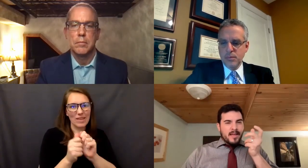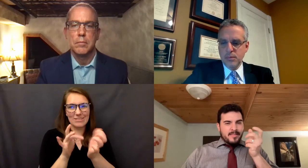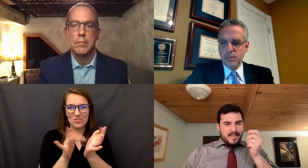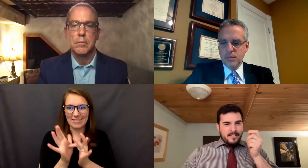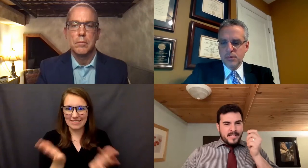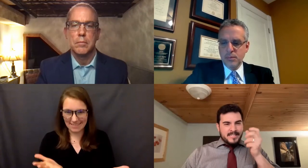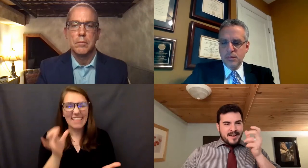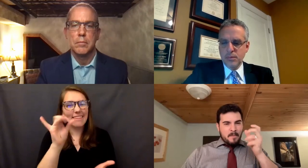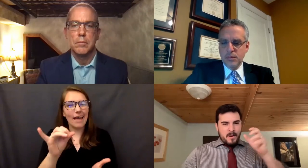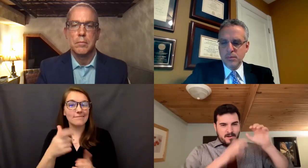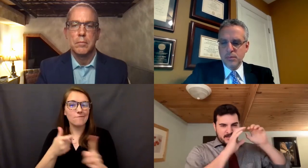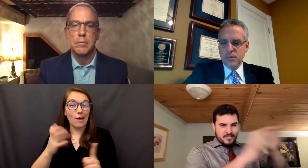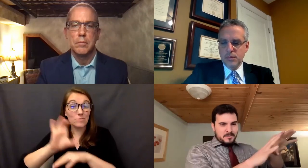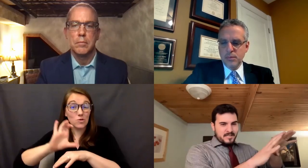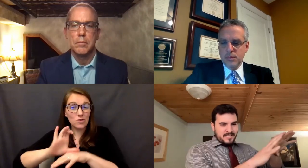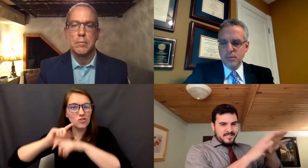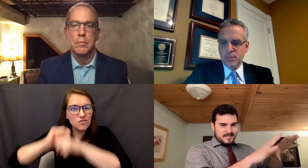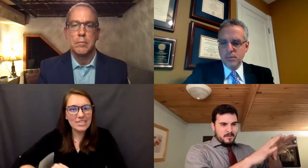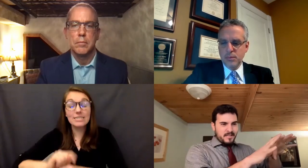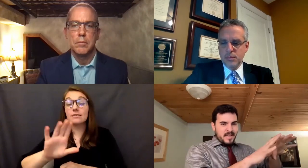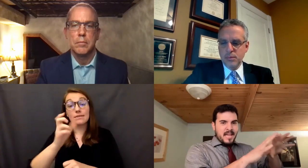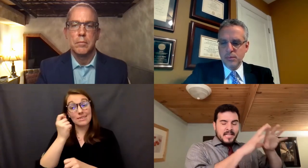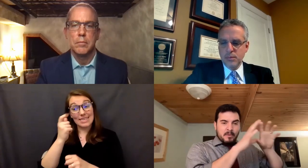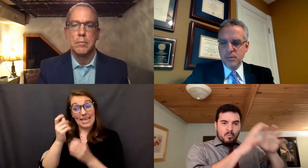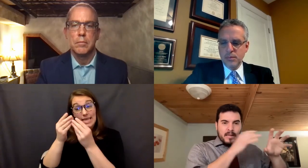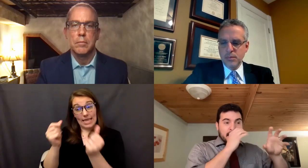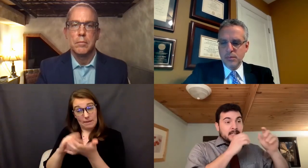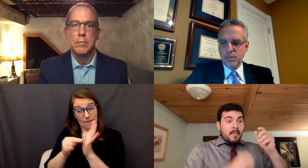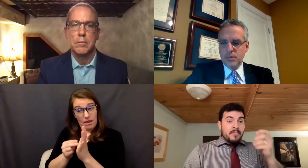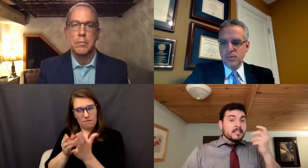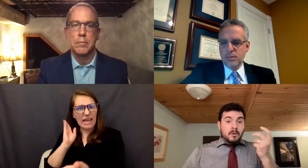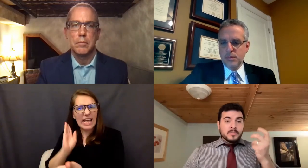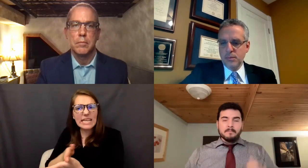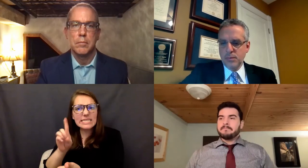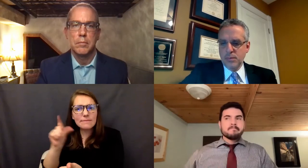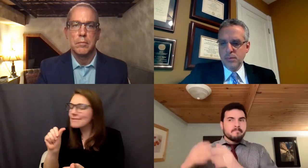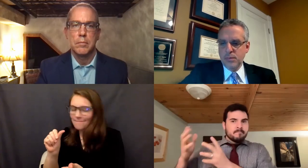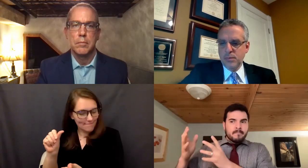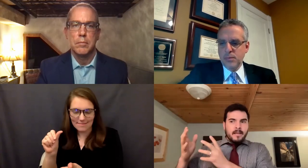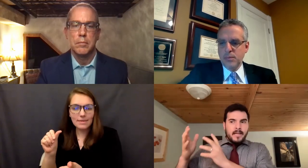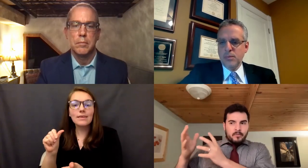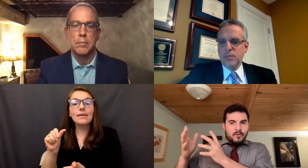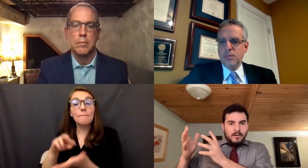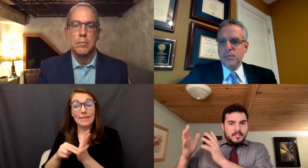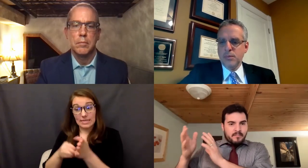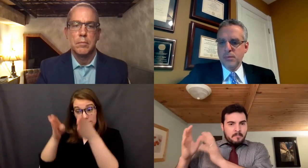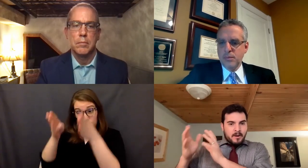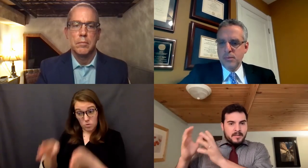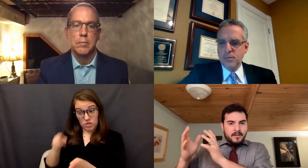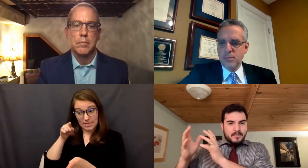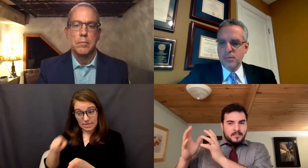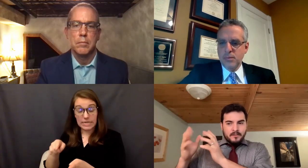where the healing is not about a judgment against disability. It's about recognizing this person, regardless